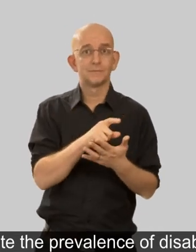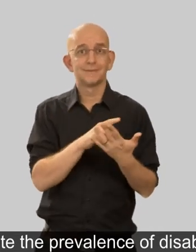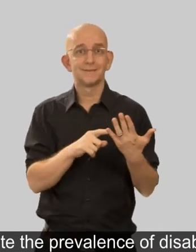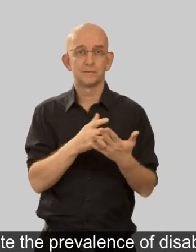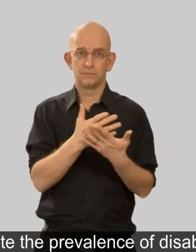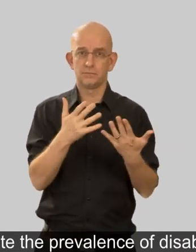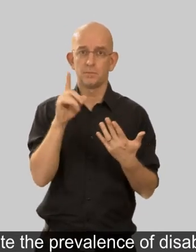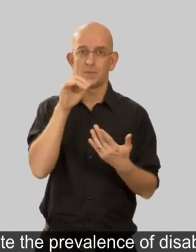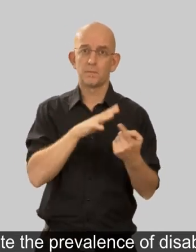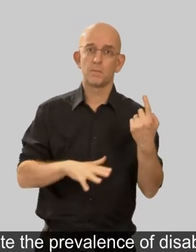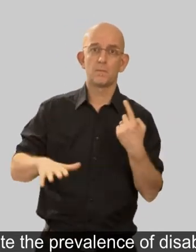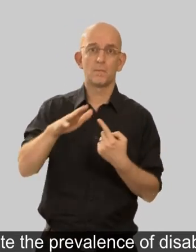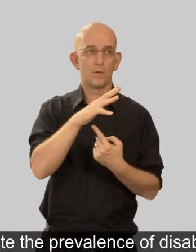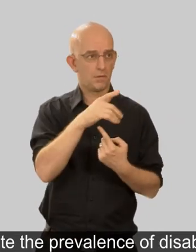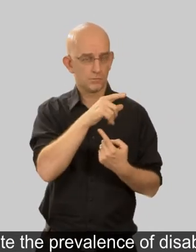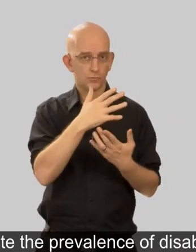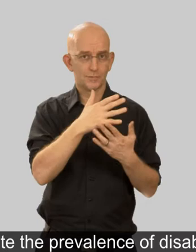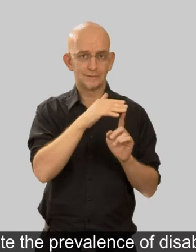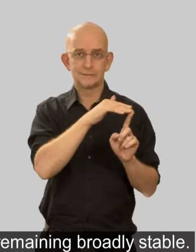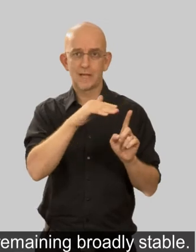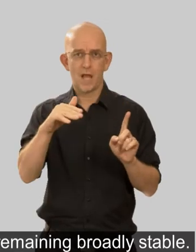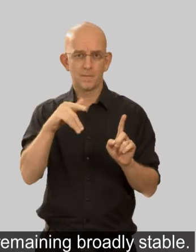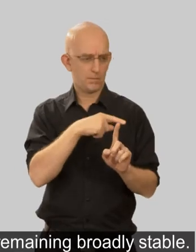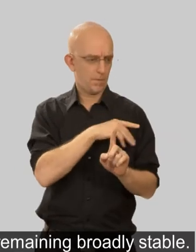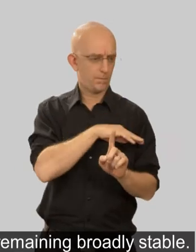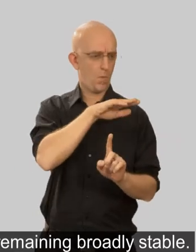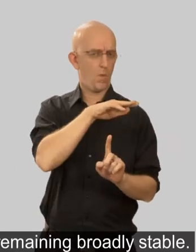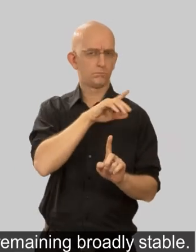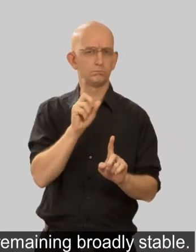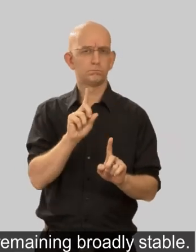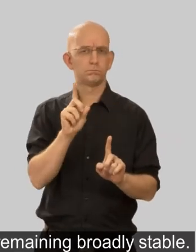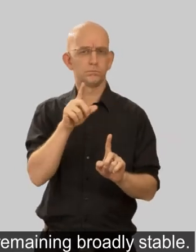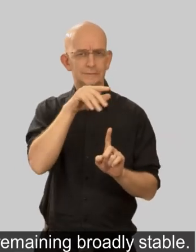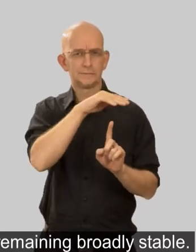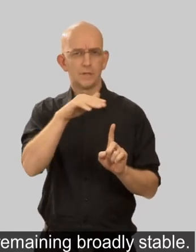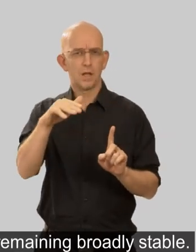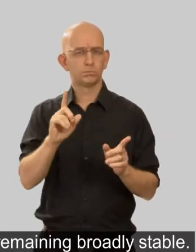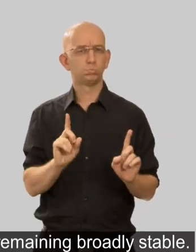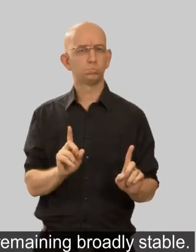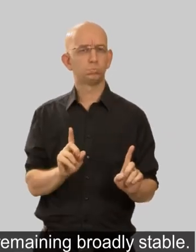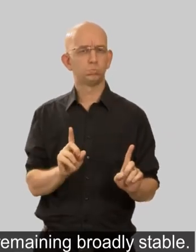Despite the prevalence of disability in the general population remaining broadly stable.